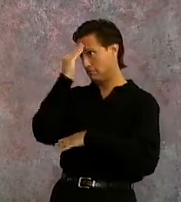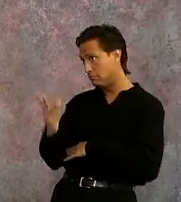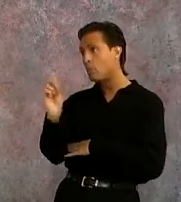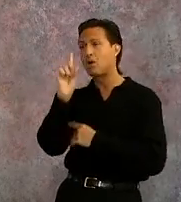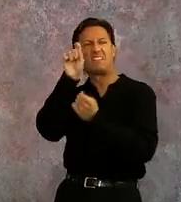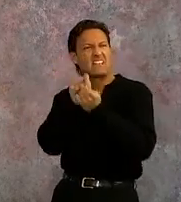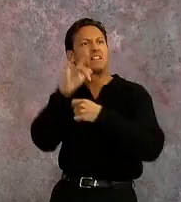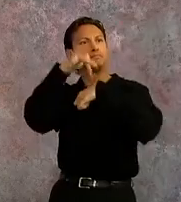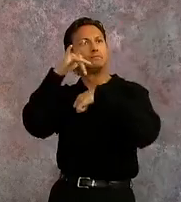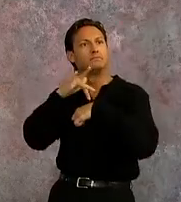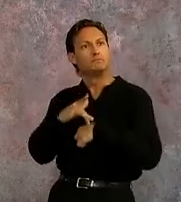where you're going to be going and when you're coming out.